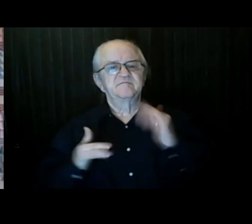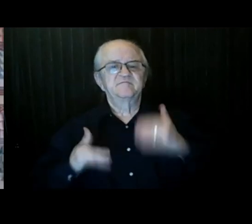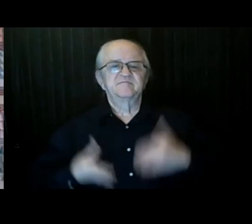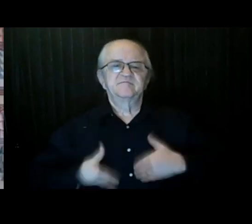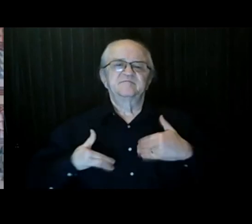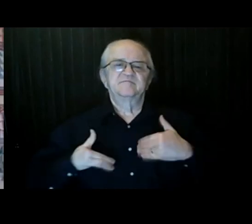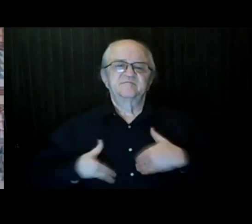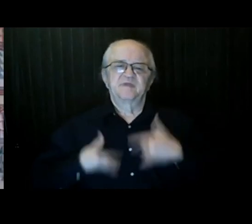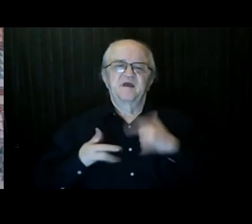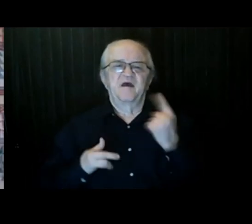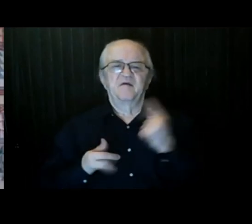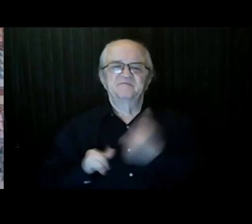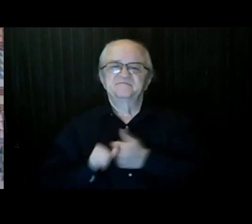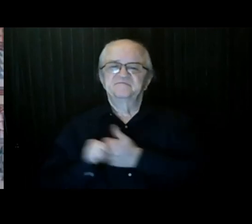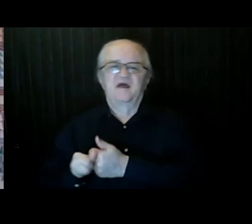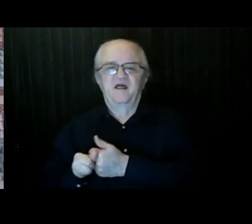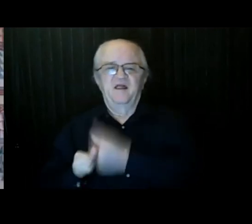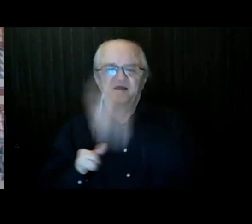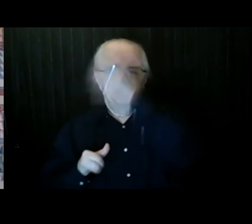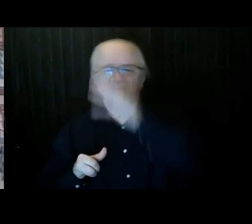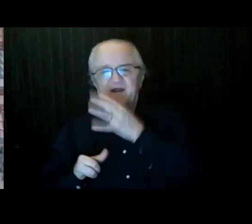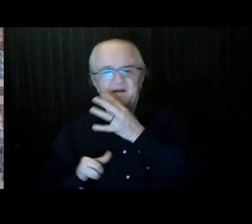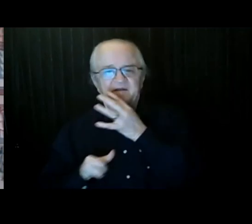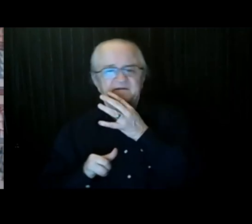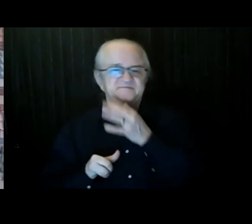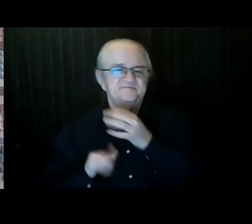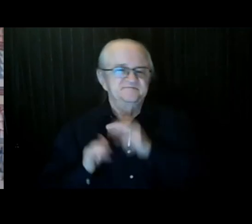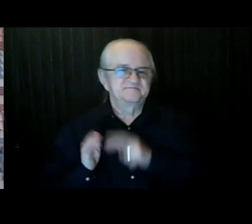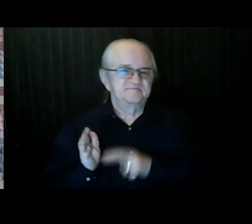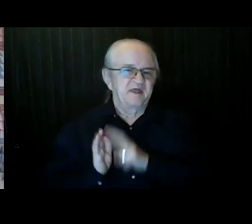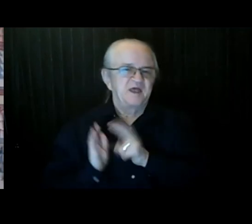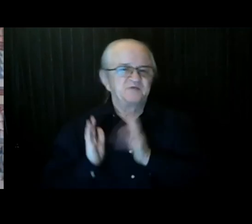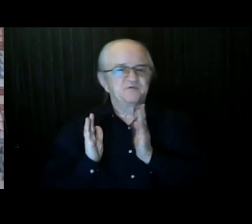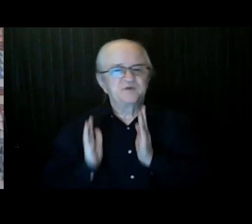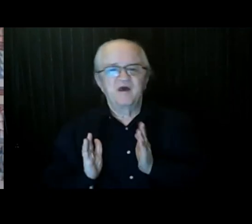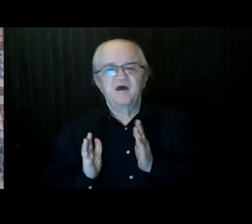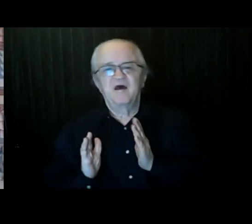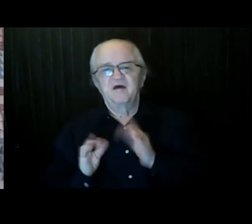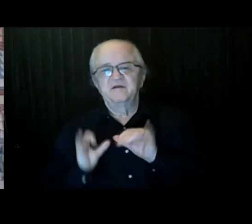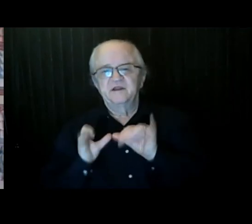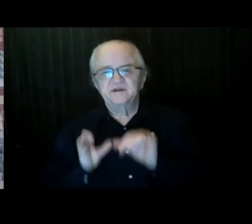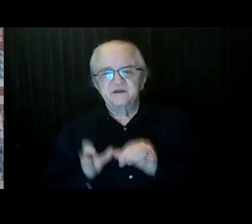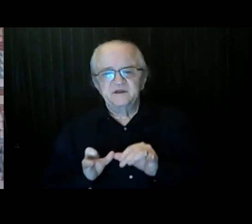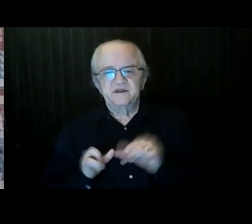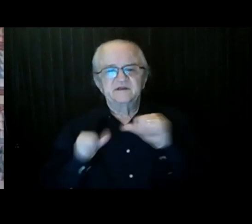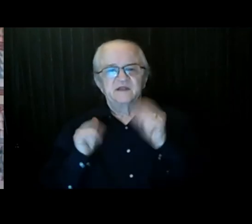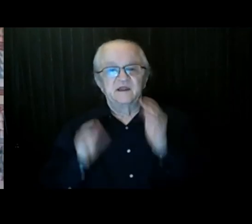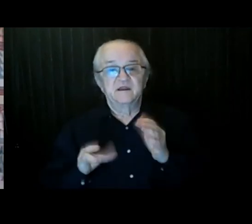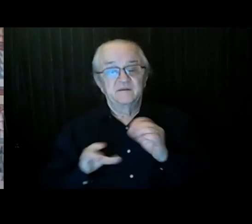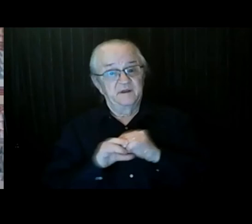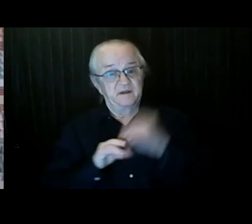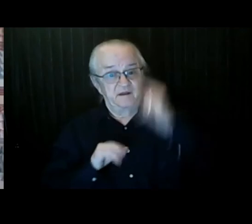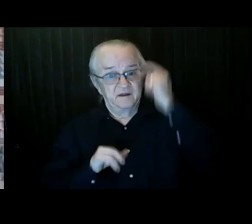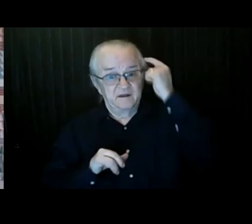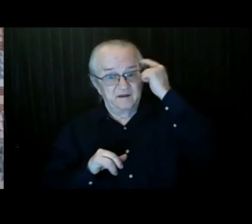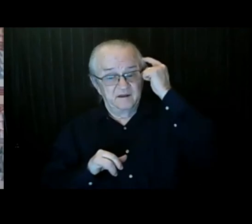parents wanted, an astronaut or an engineer or a scientist. But in my head, I was thinking I wanted to be like